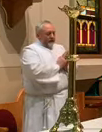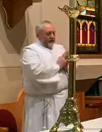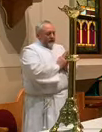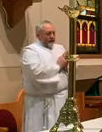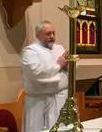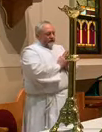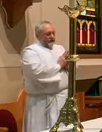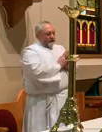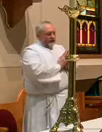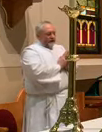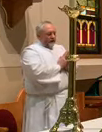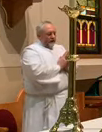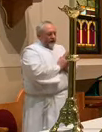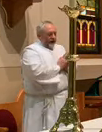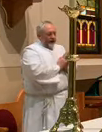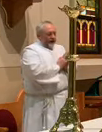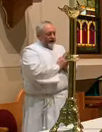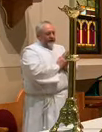what the